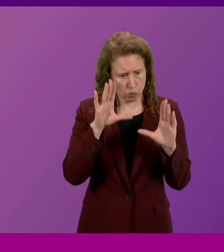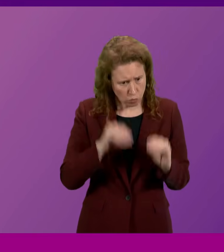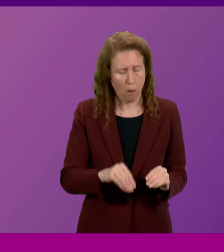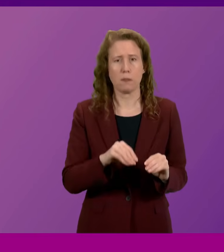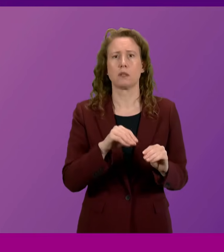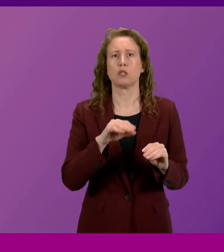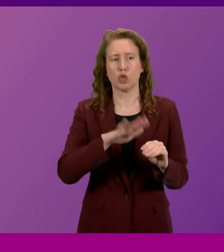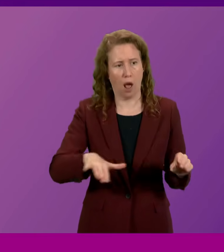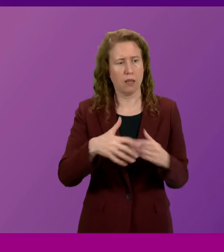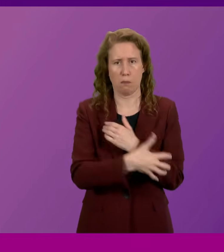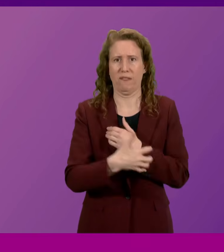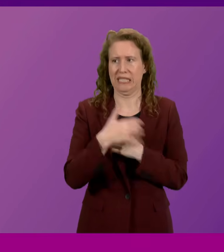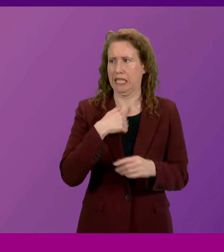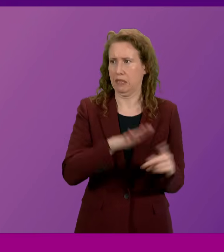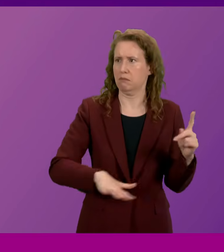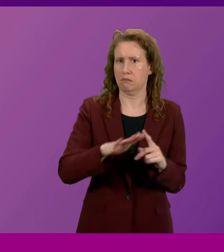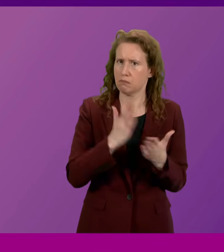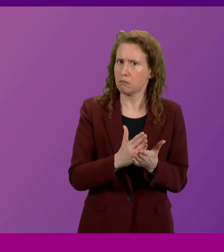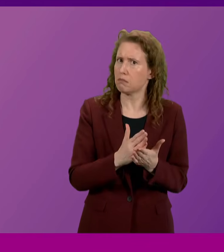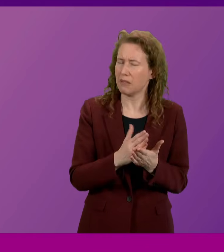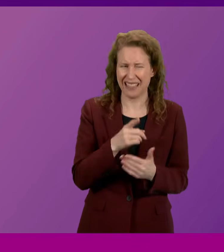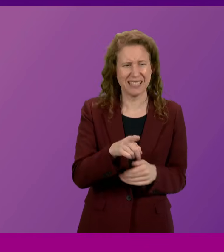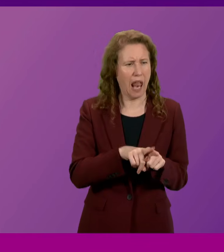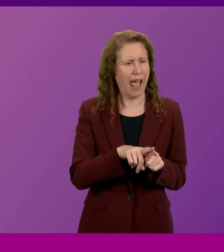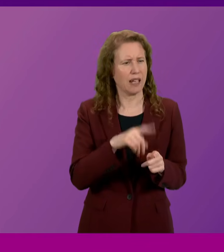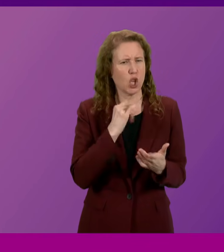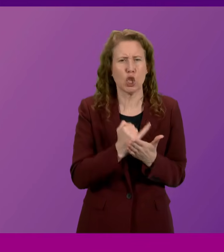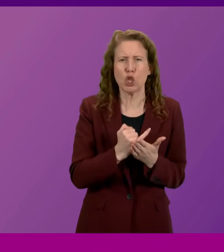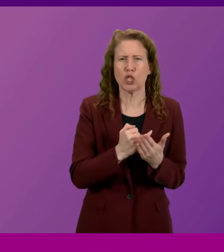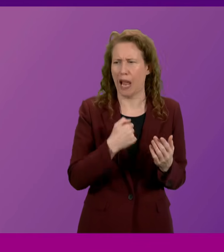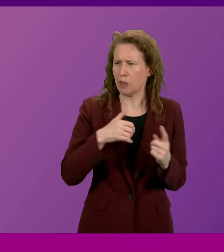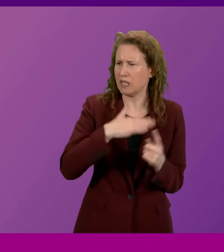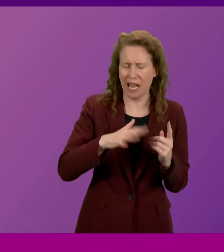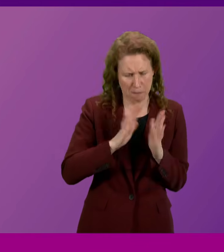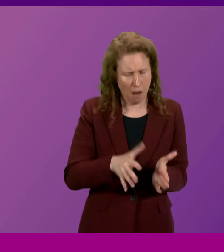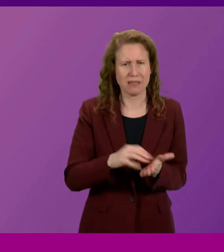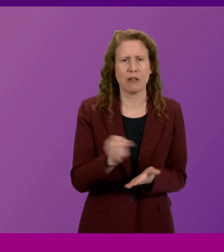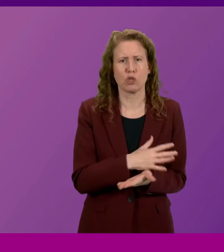the scourge of child poverty in our society. That's a curse in our society, and we've got to eradicate it.